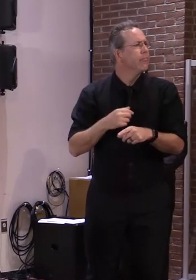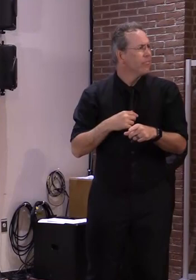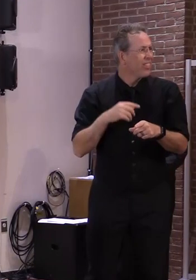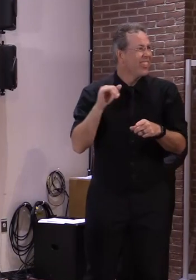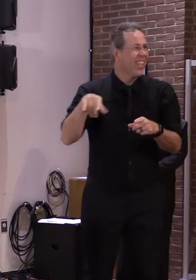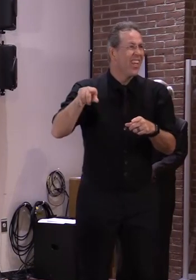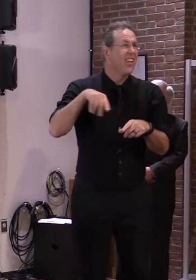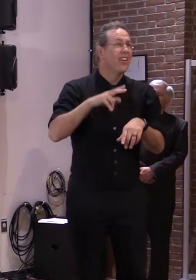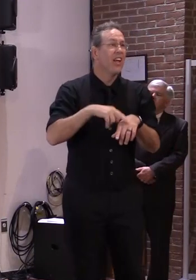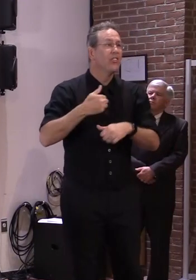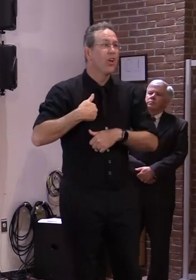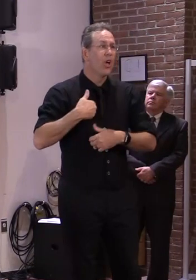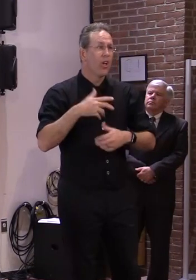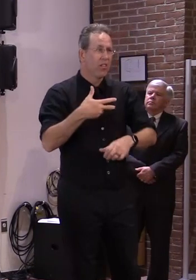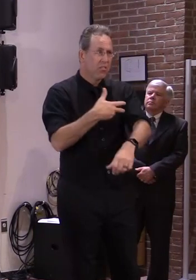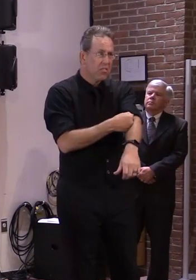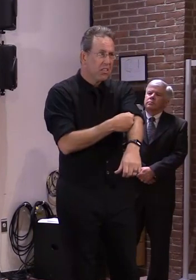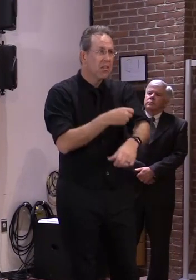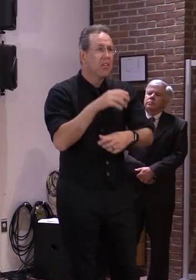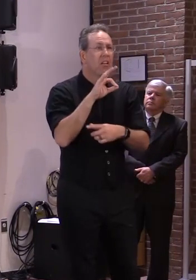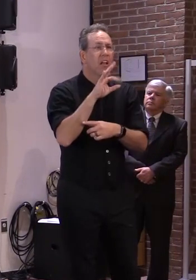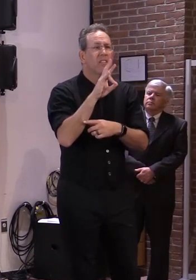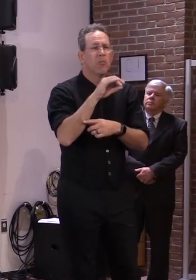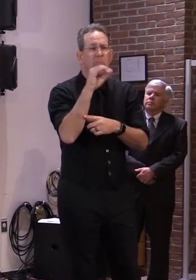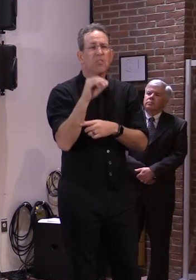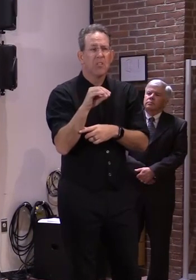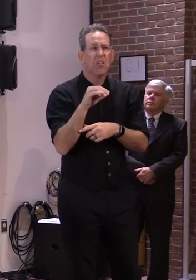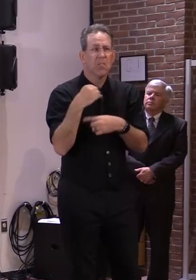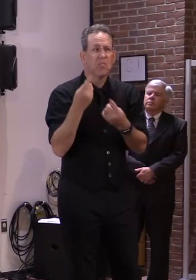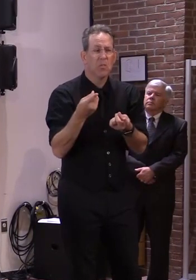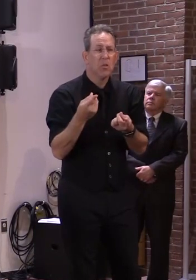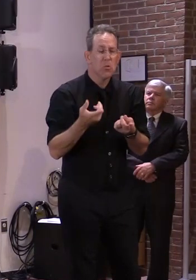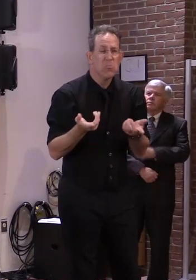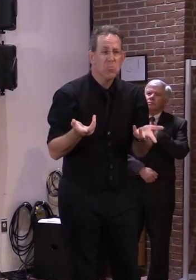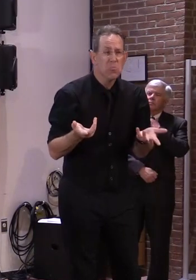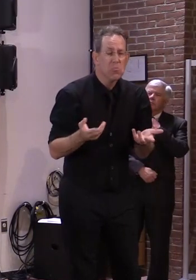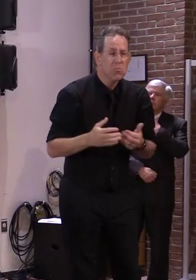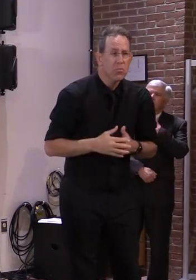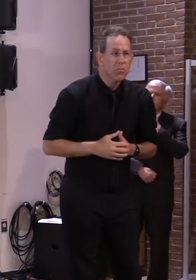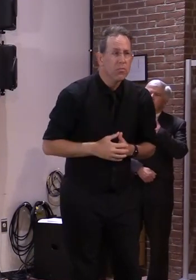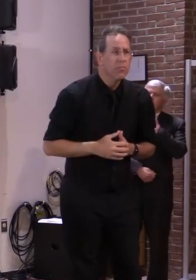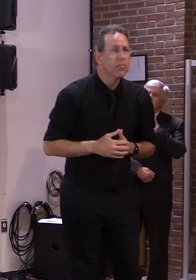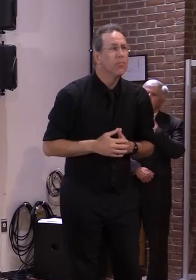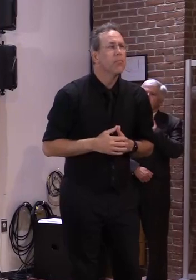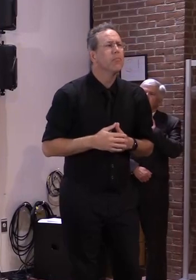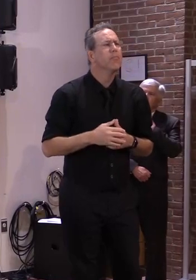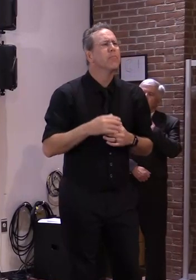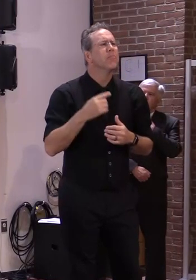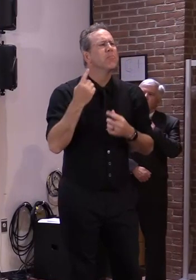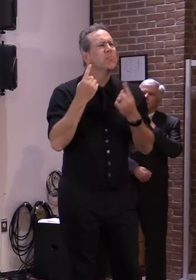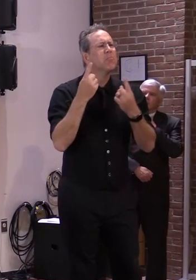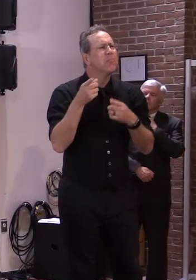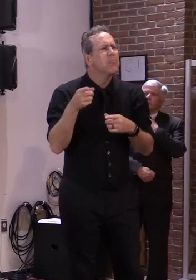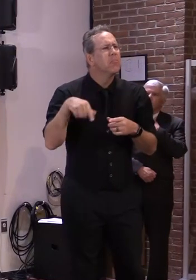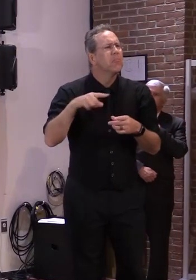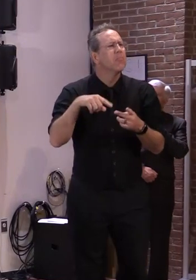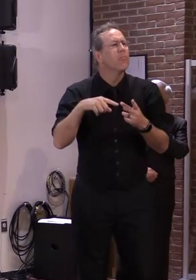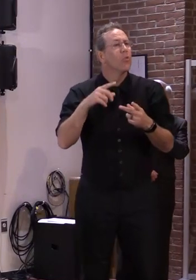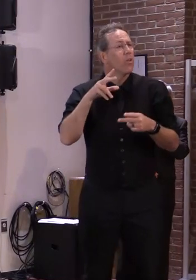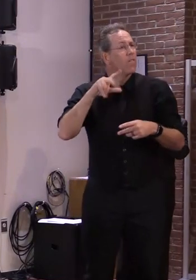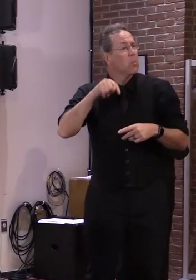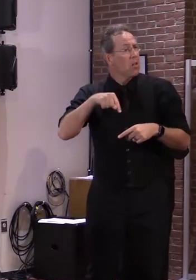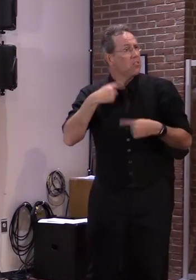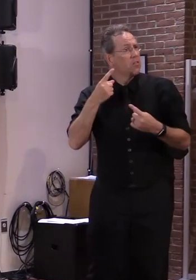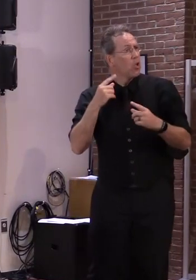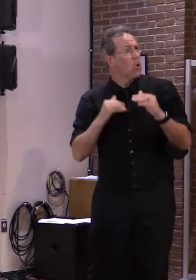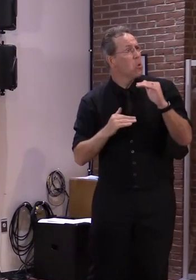87%, which is impressive, as is Vermont. However, I was curious with Vermont's success in with the direct